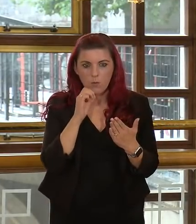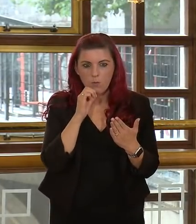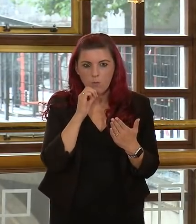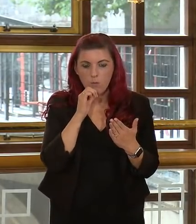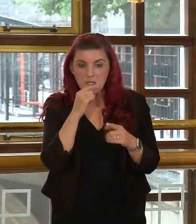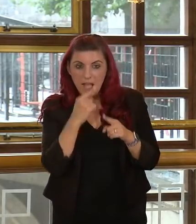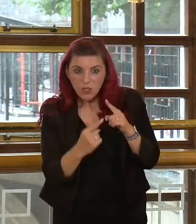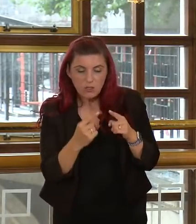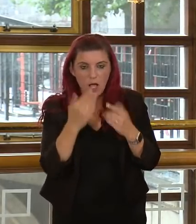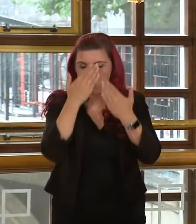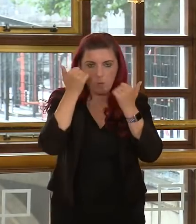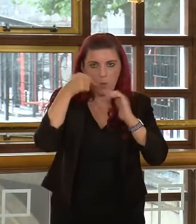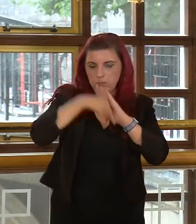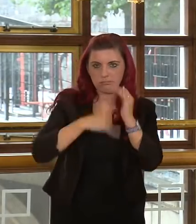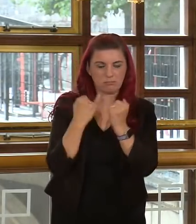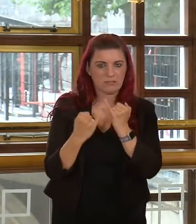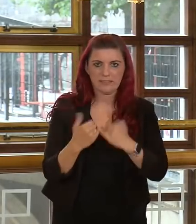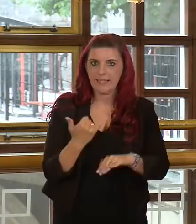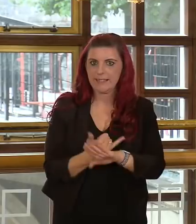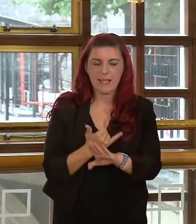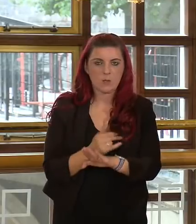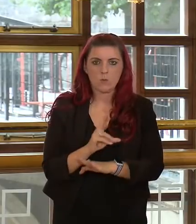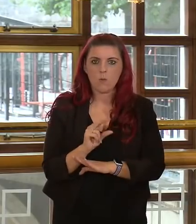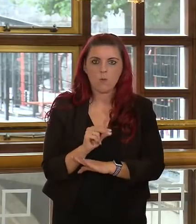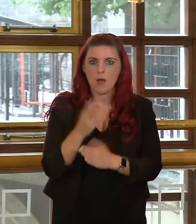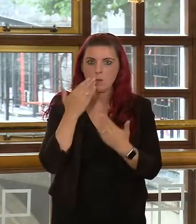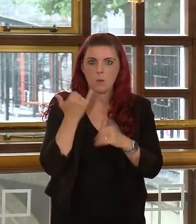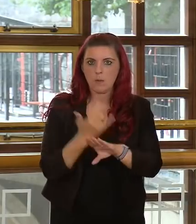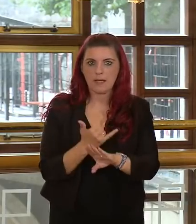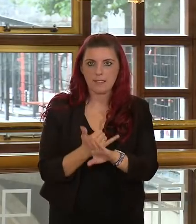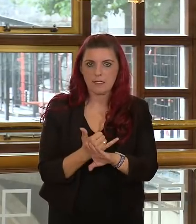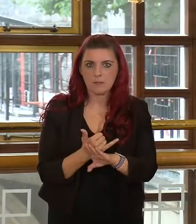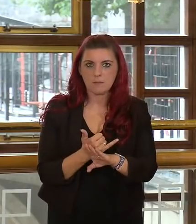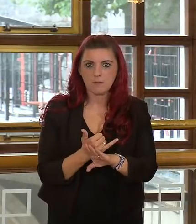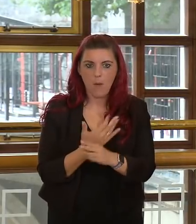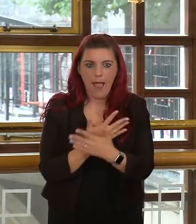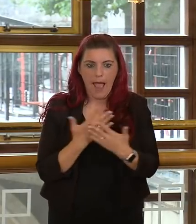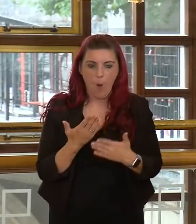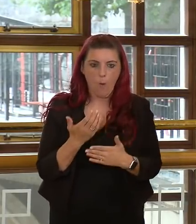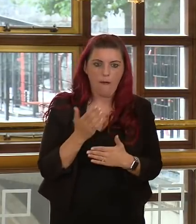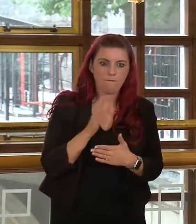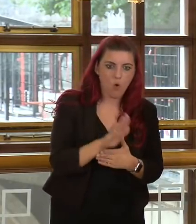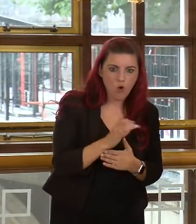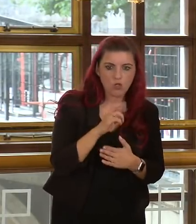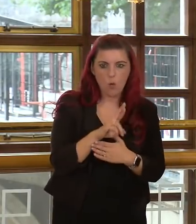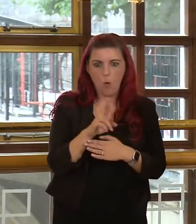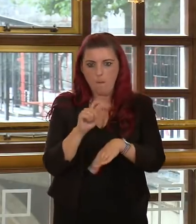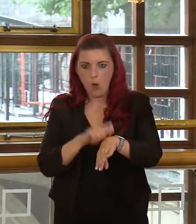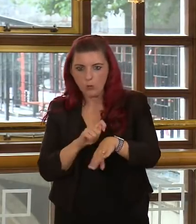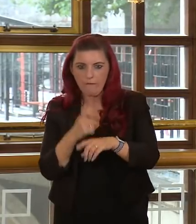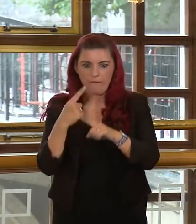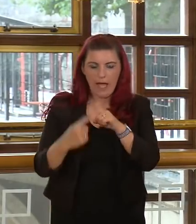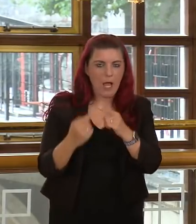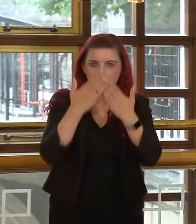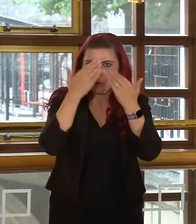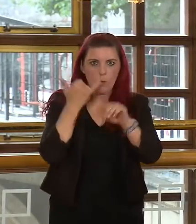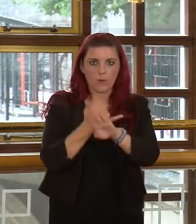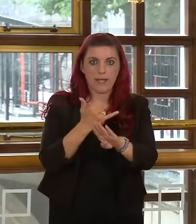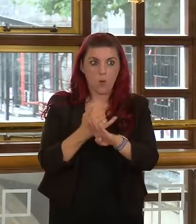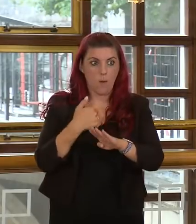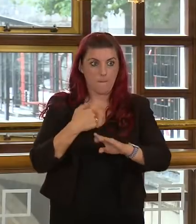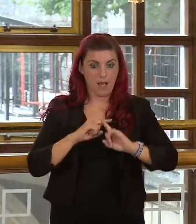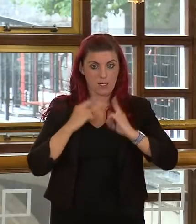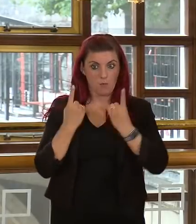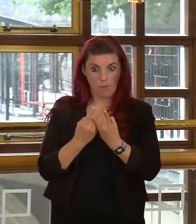not yet in a position to detail how some of those issues around enforcement or sanction will work. My department will be taking instruction